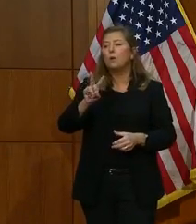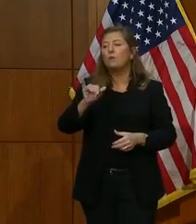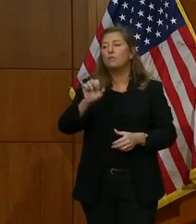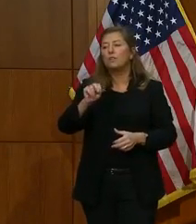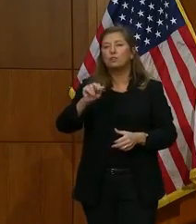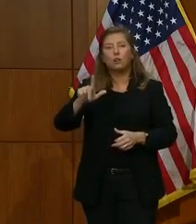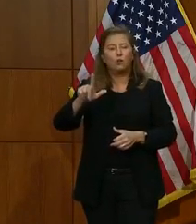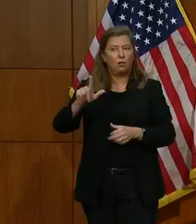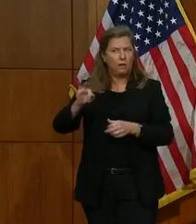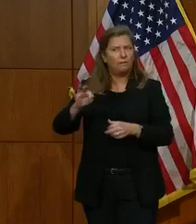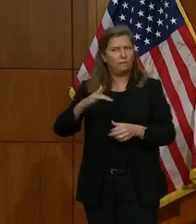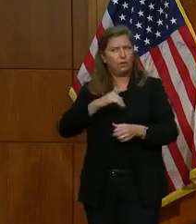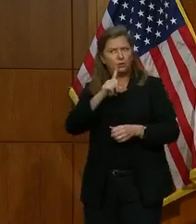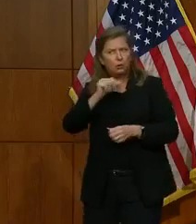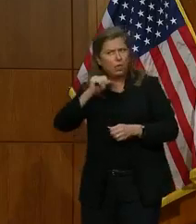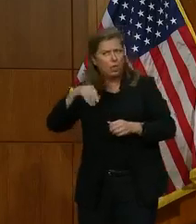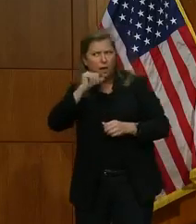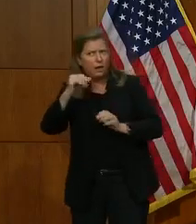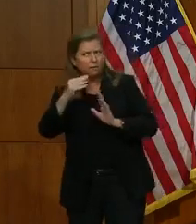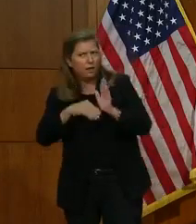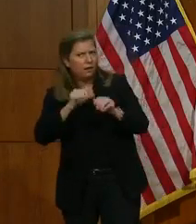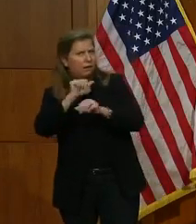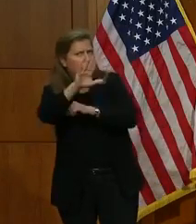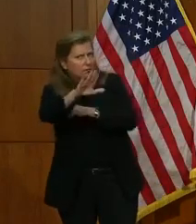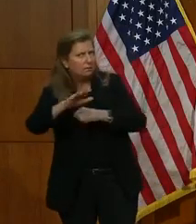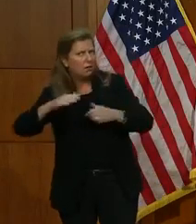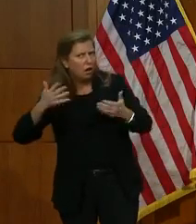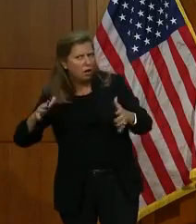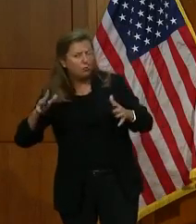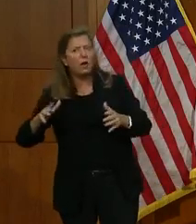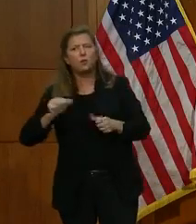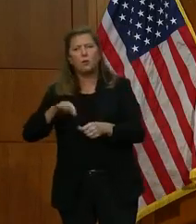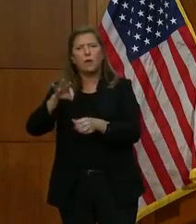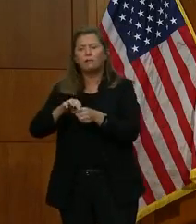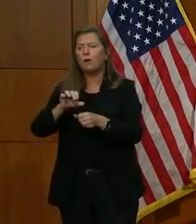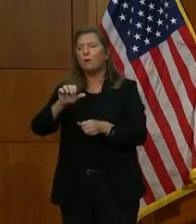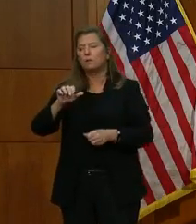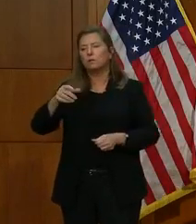have not cast their absentee ballot prior or cast a ballot prior to that.